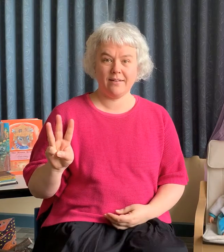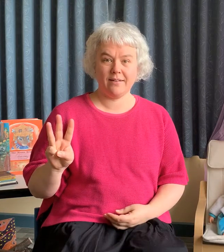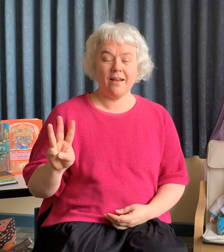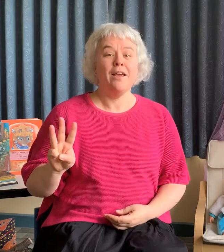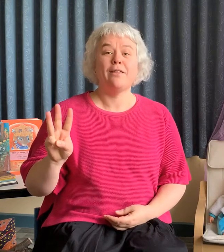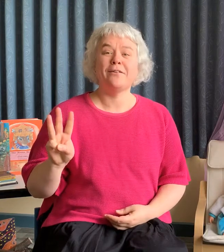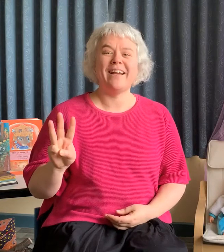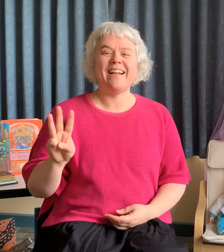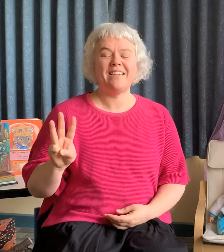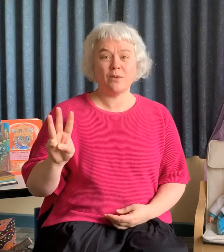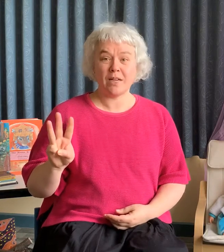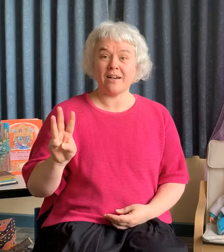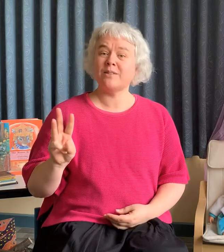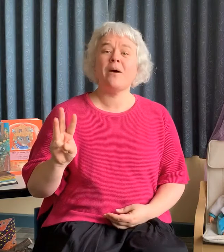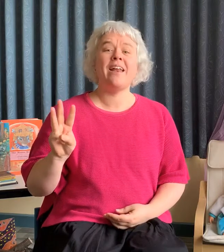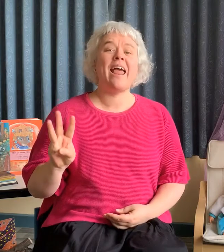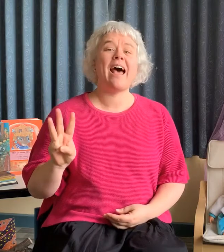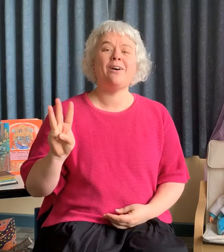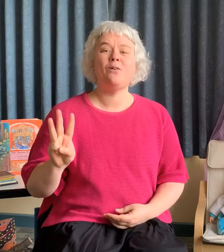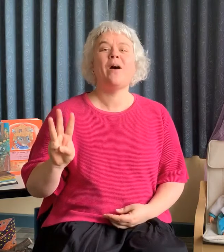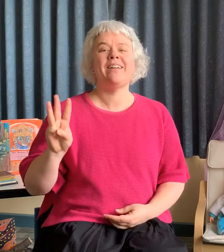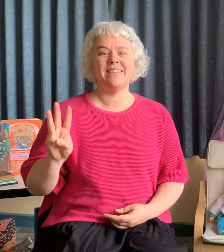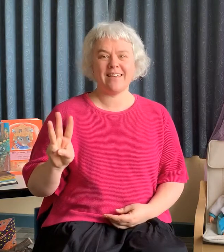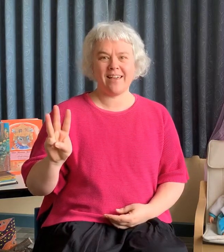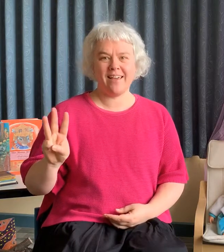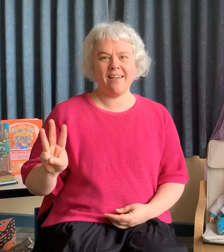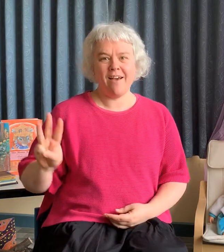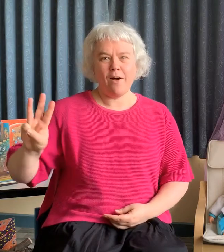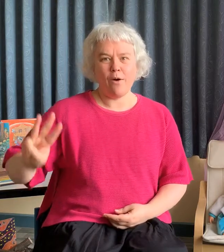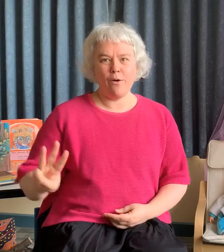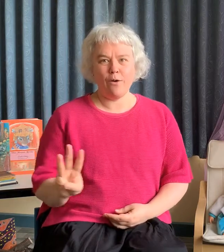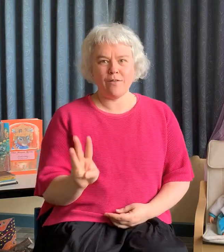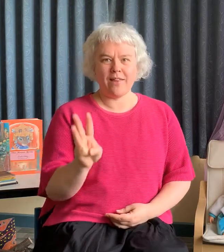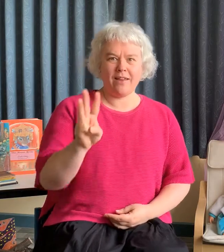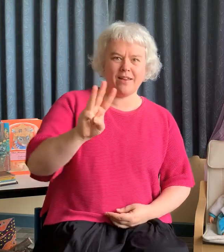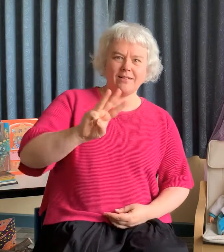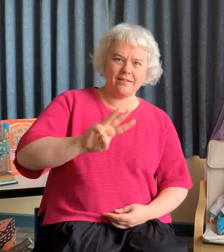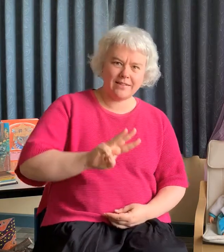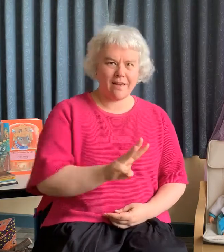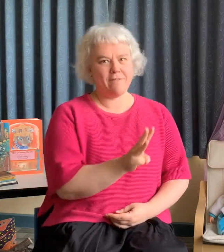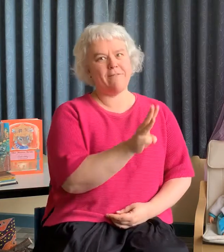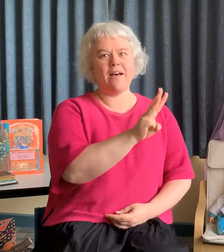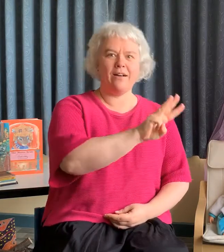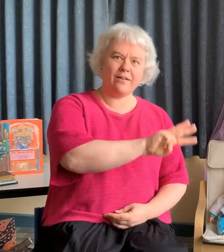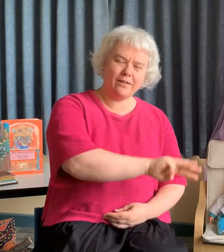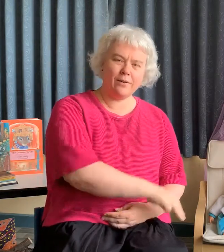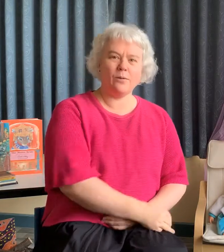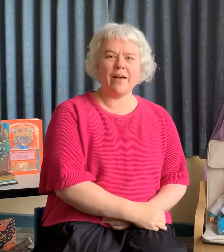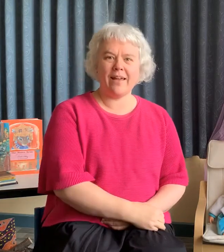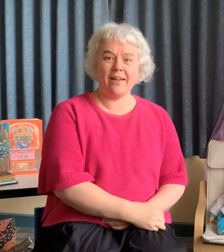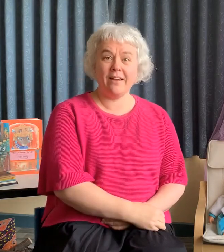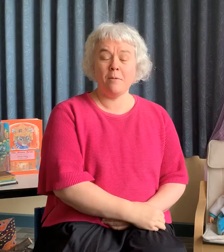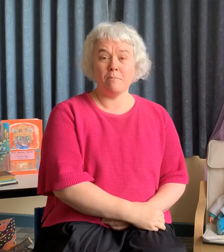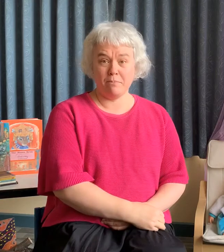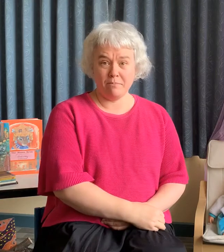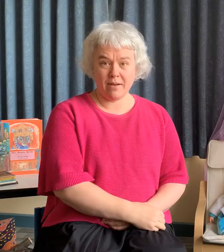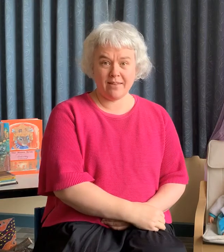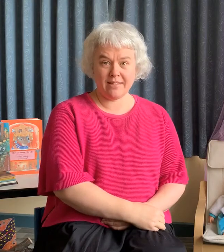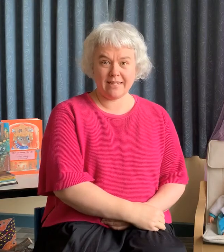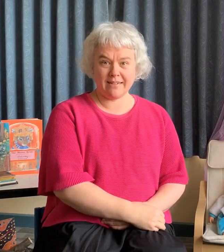Three little ducks went out one day, over the hills and far away. Mother duck